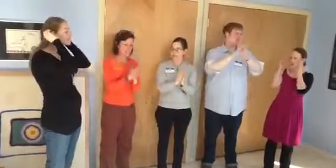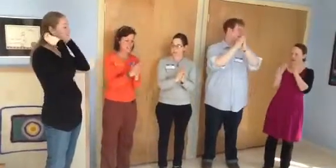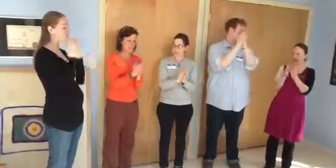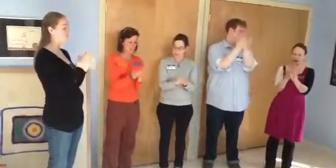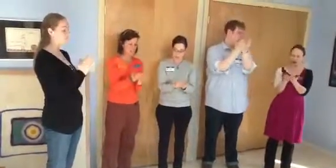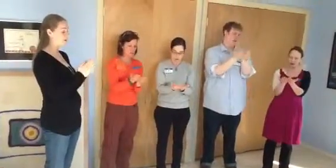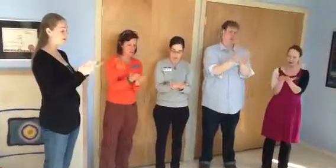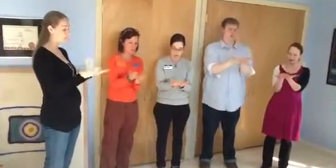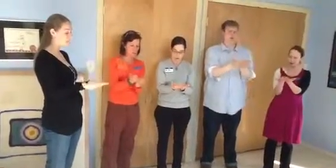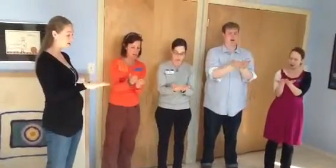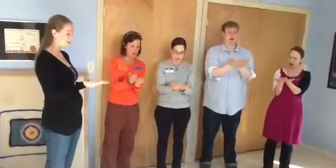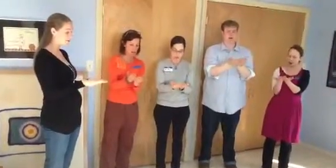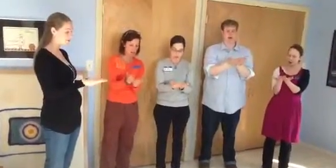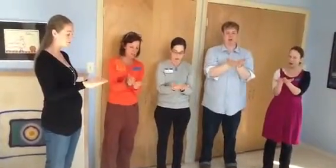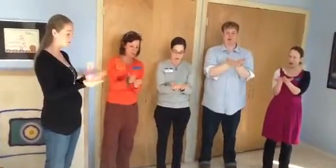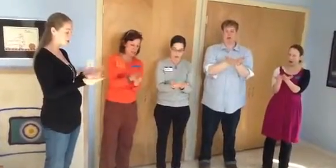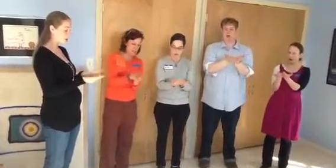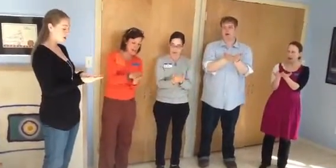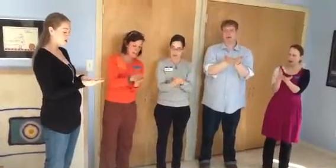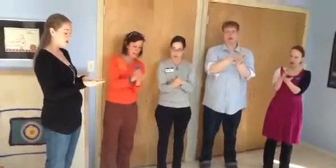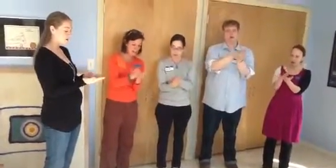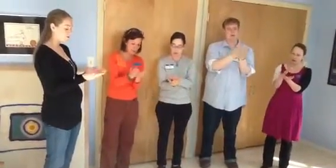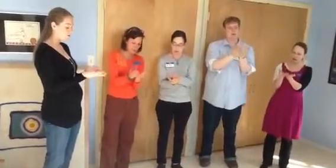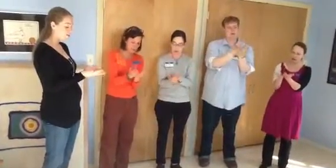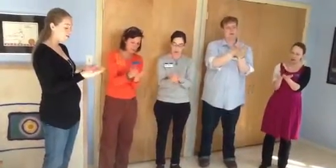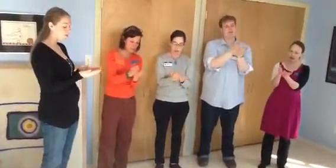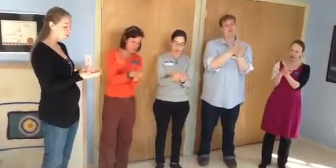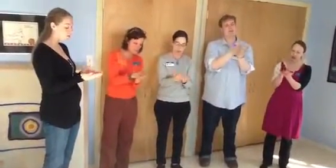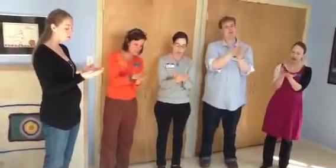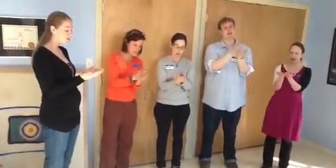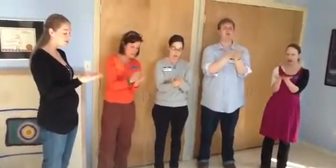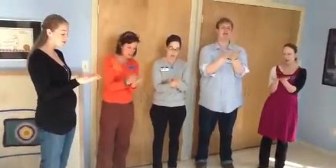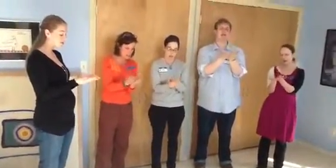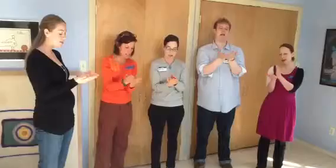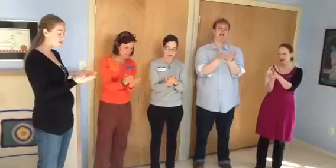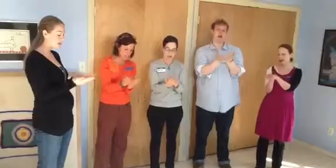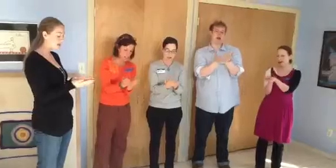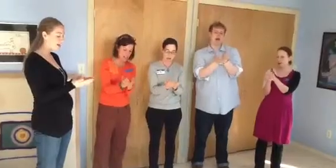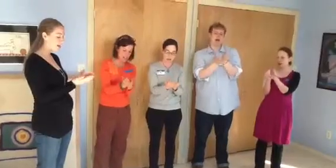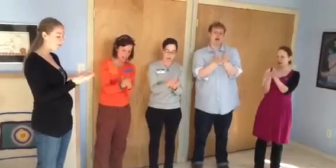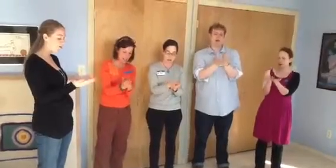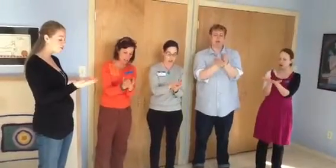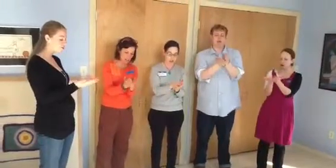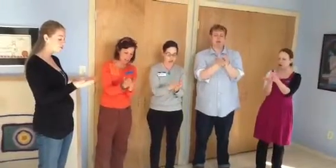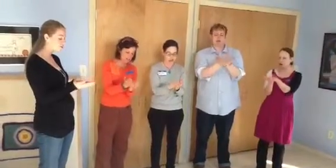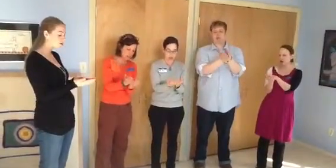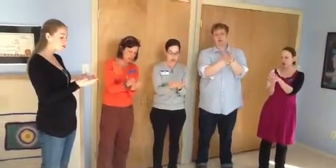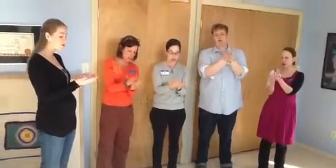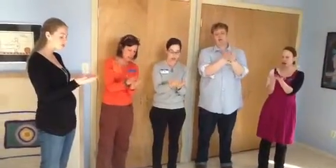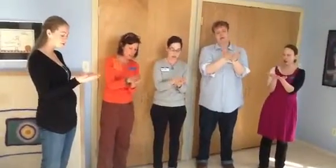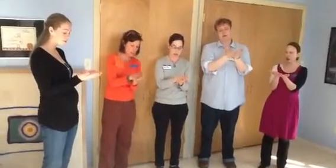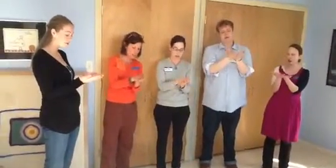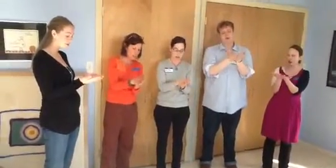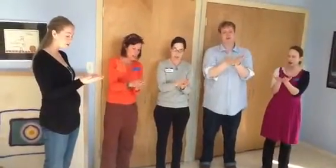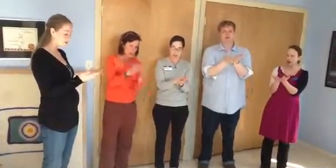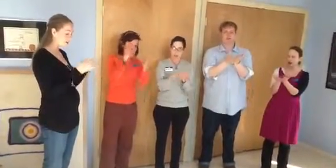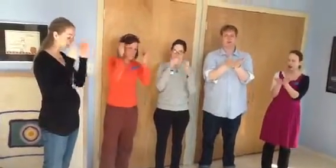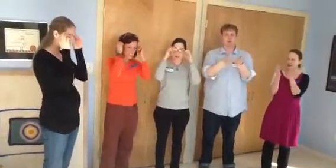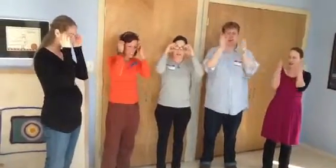and open up my book. Now I read, read, read, and I look, look, look. I